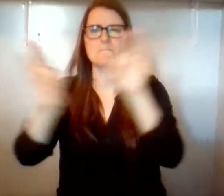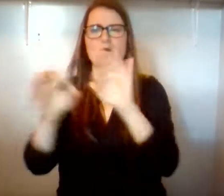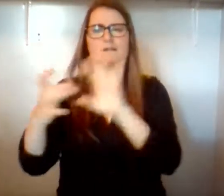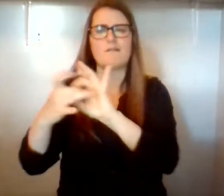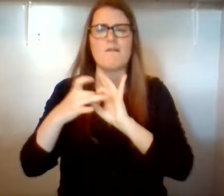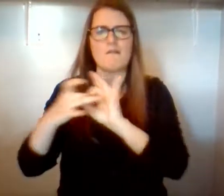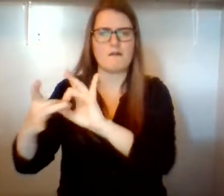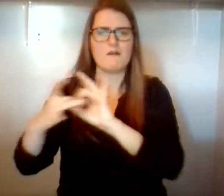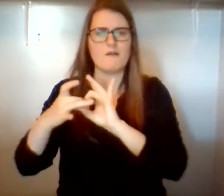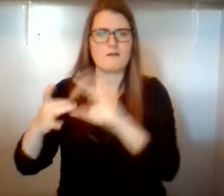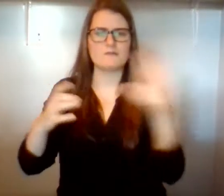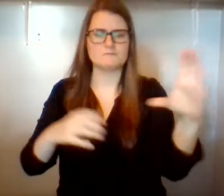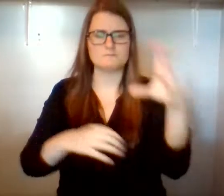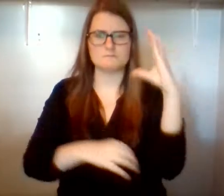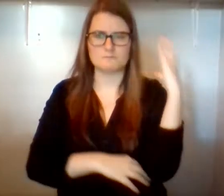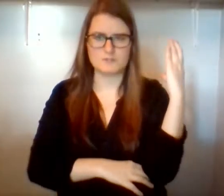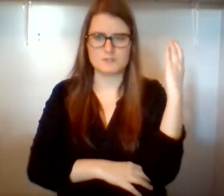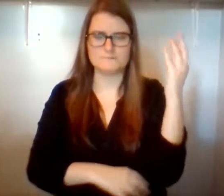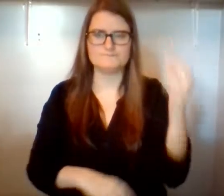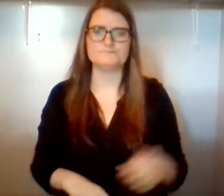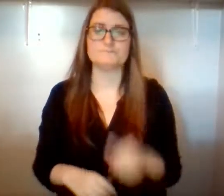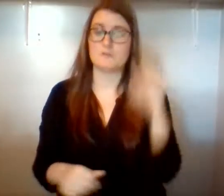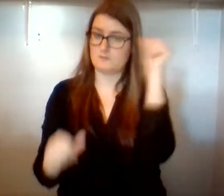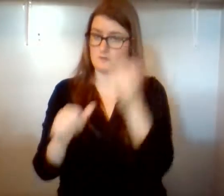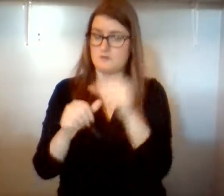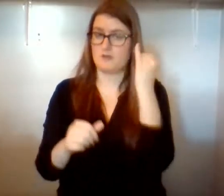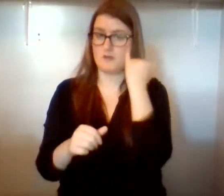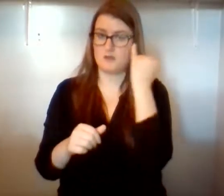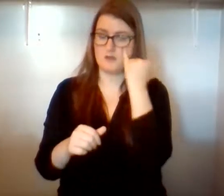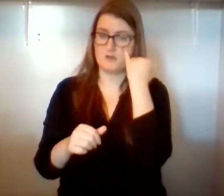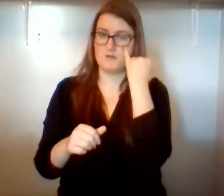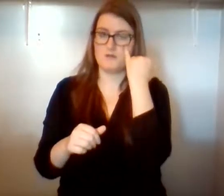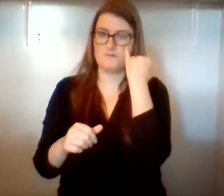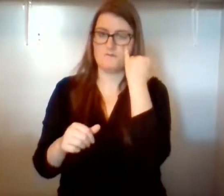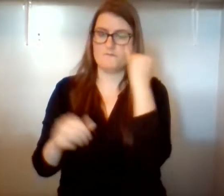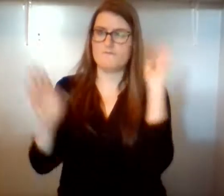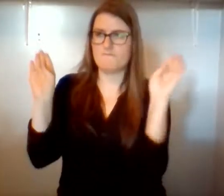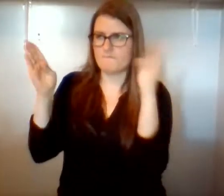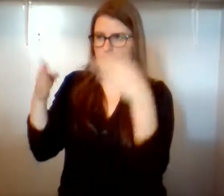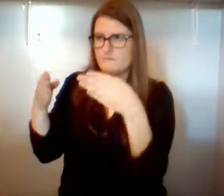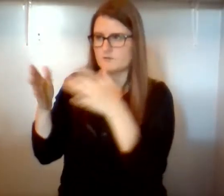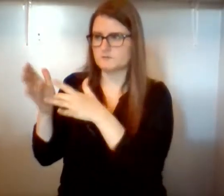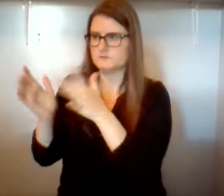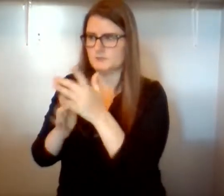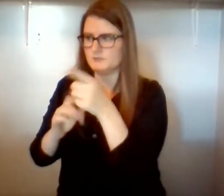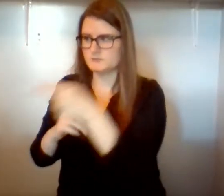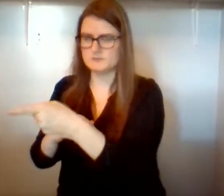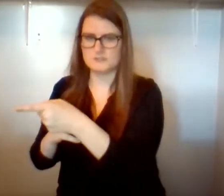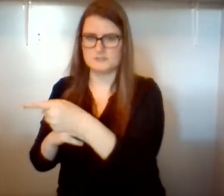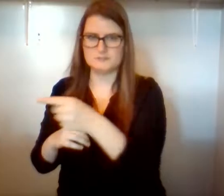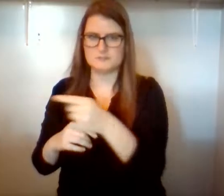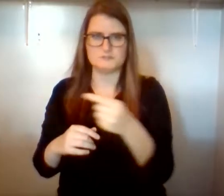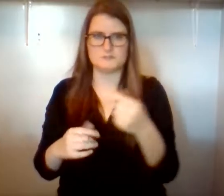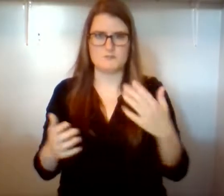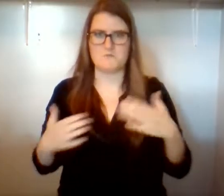surprise that is rooted in the true meaning of Christmas. Let your decorations point to Jesus. Let your food point to Jesus.